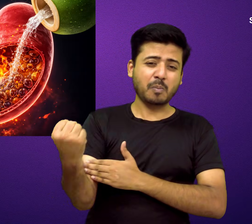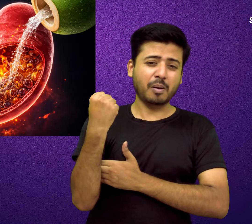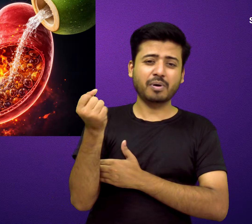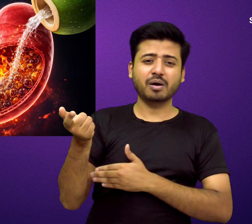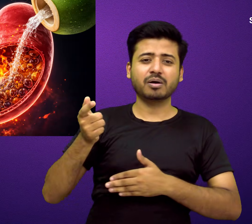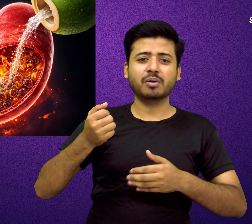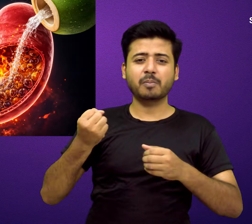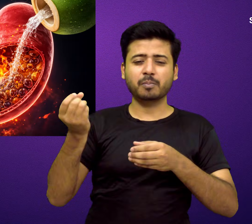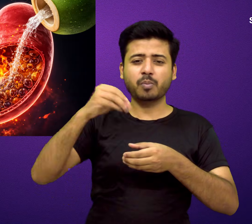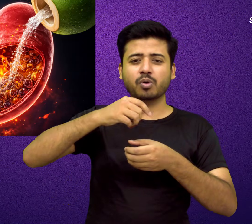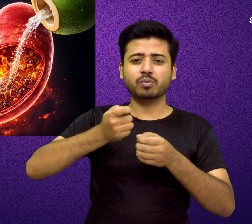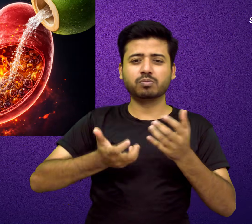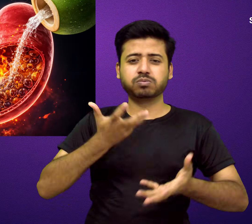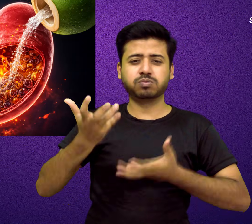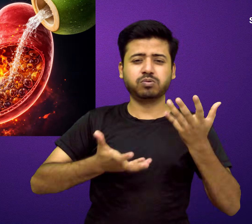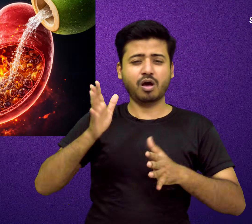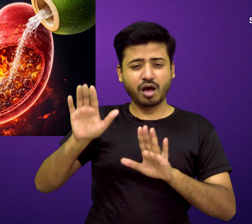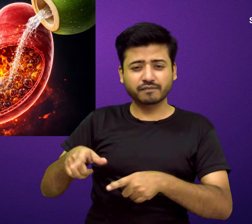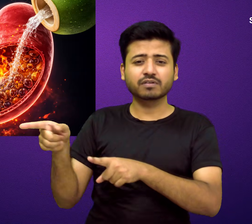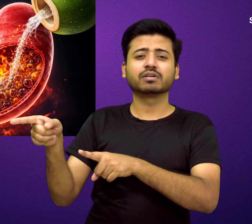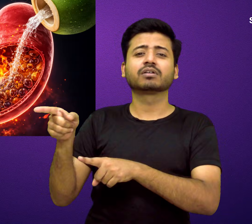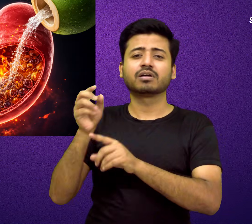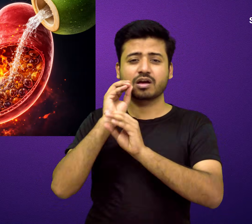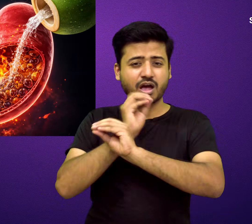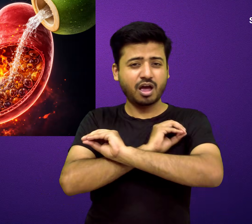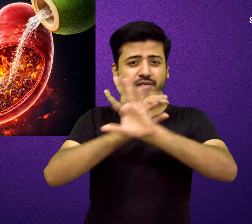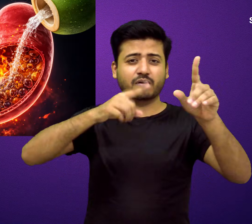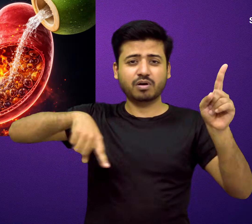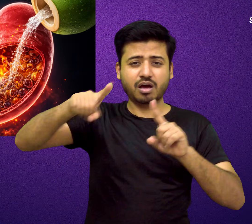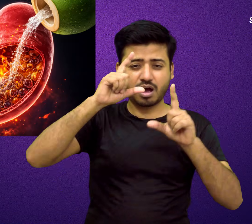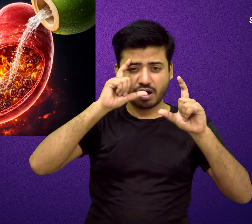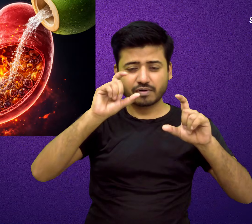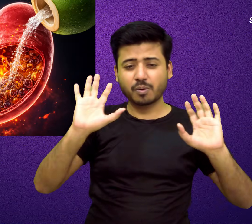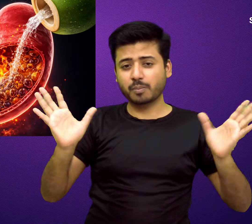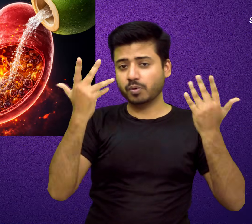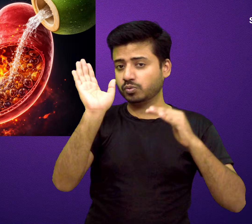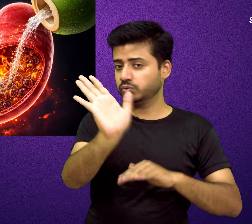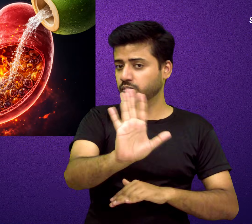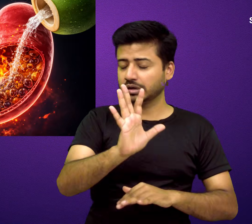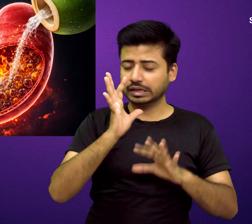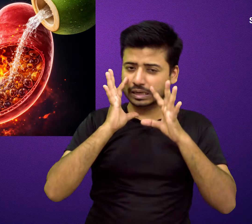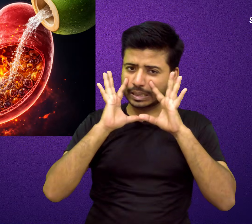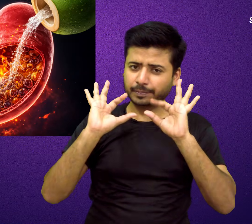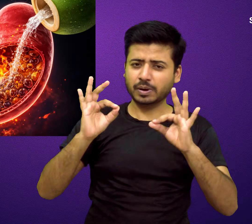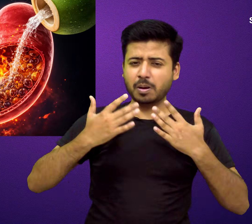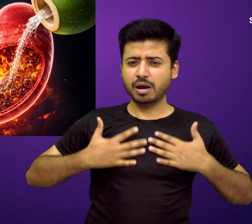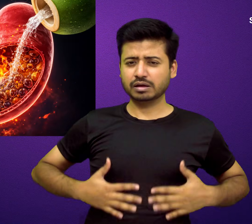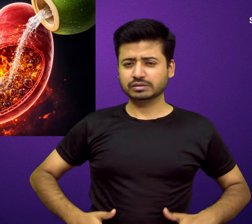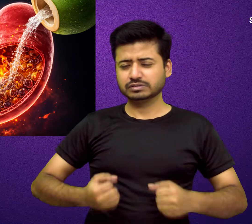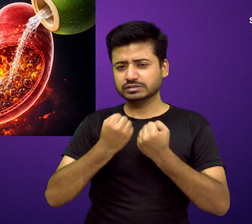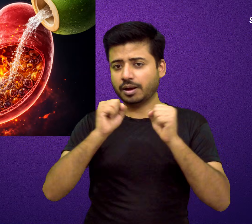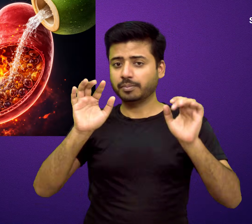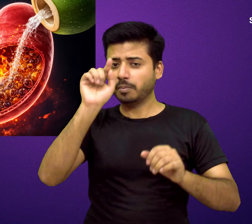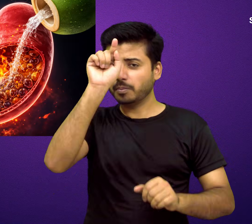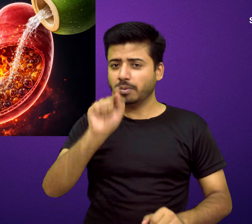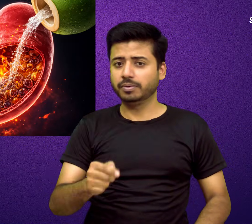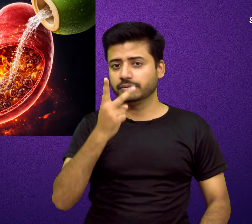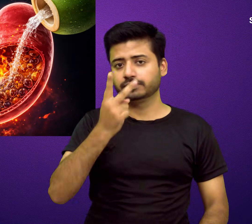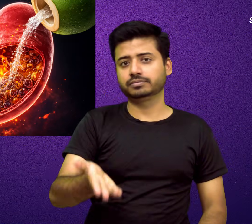is needed. However, damage to dental enamel from acidity is not the same thing as an increased risk of cavities due to